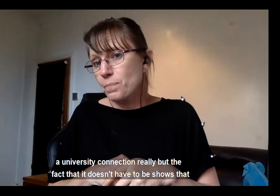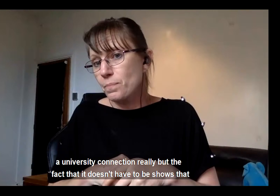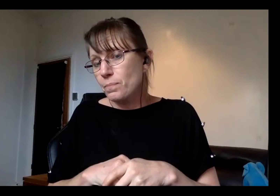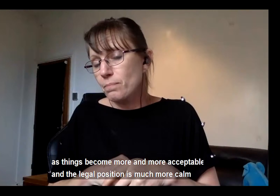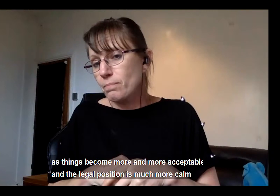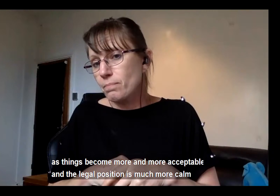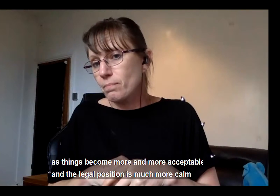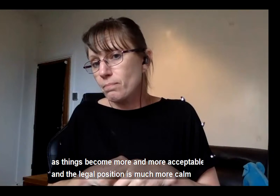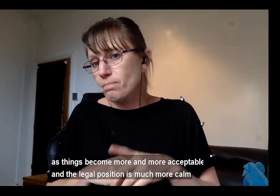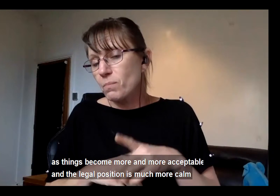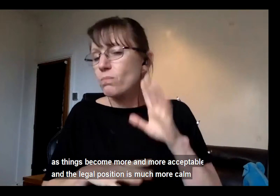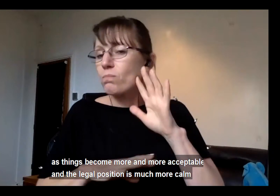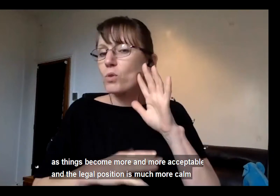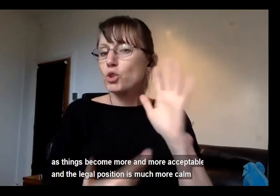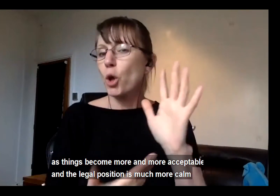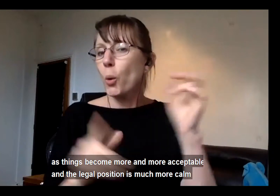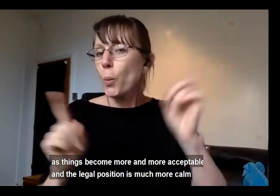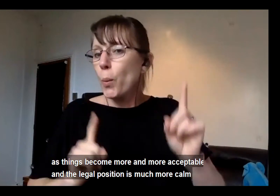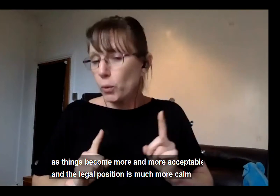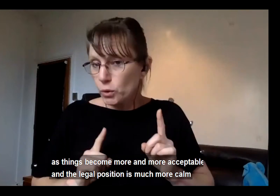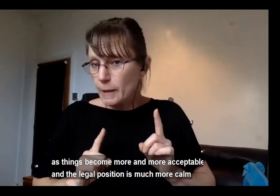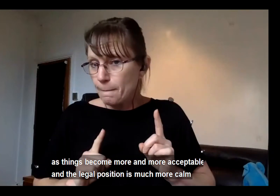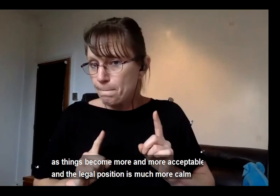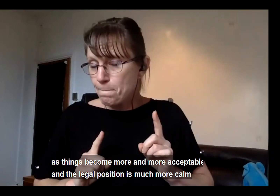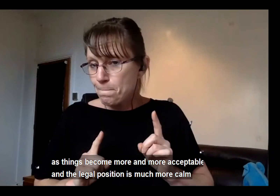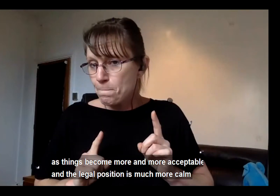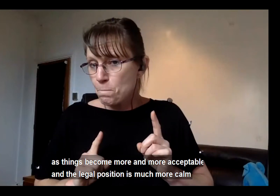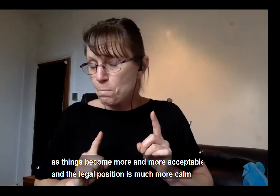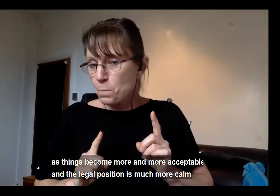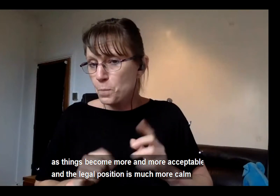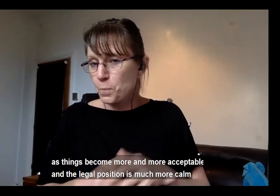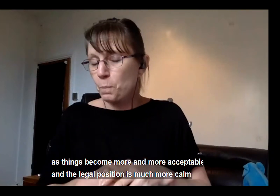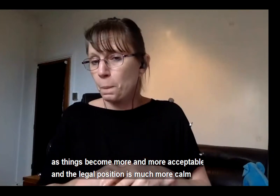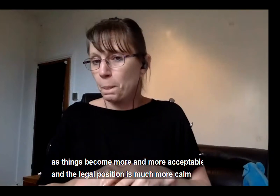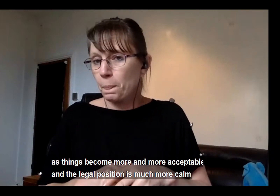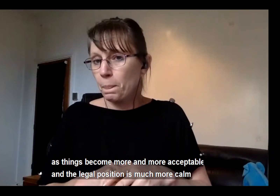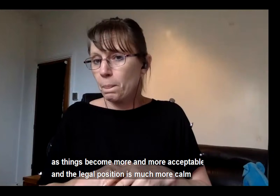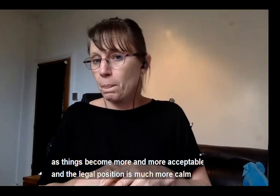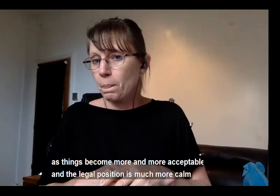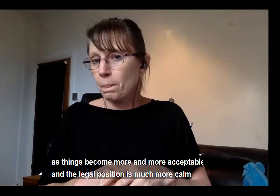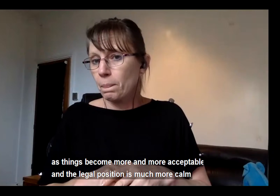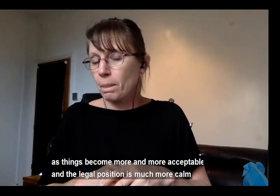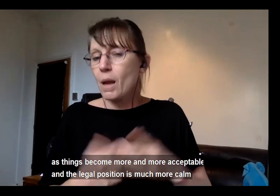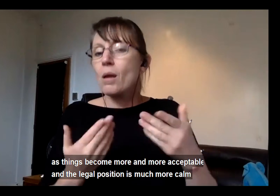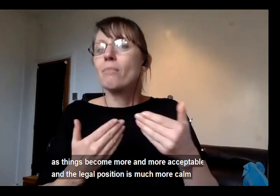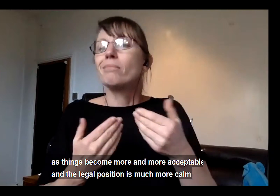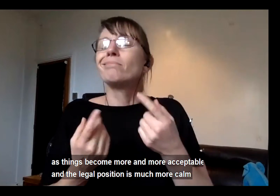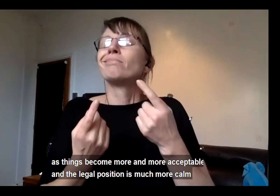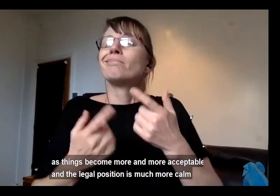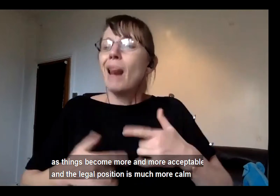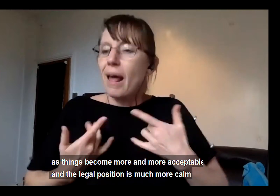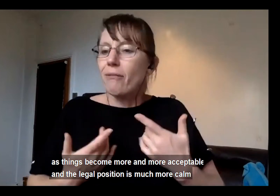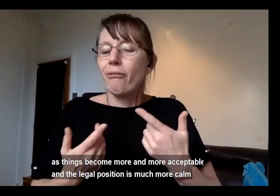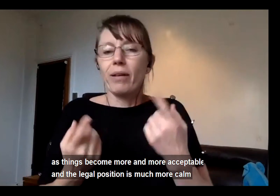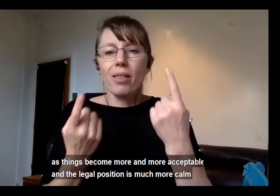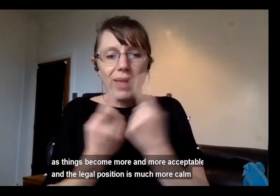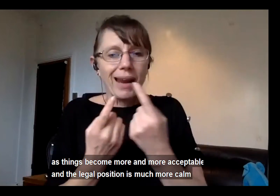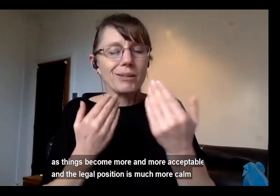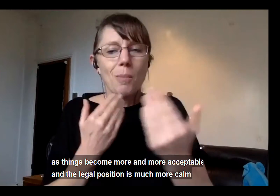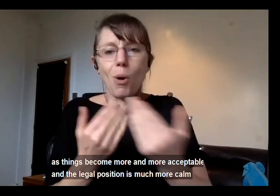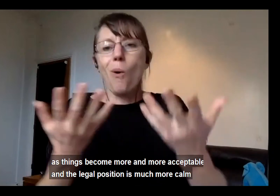What it shows is that as things become more and more acceptable,